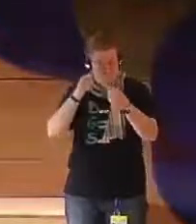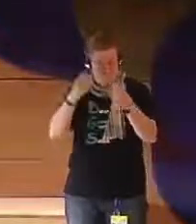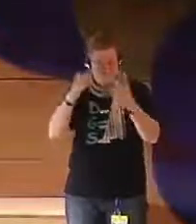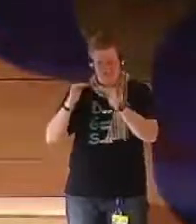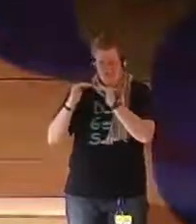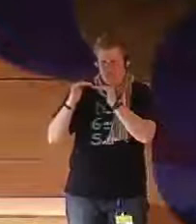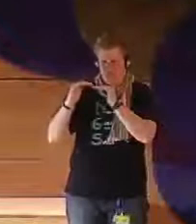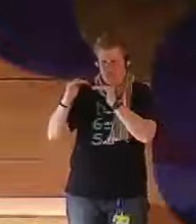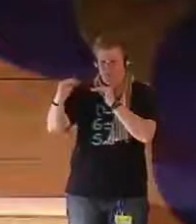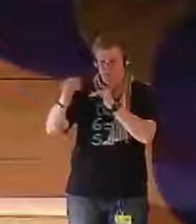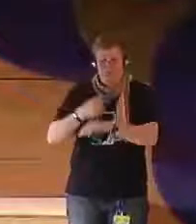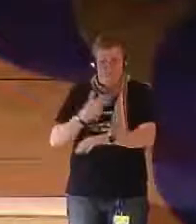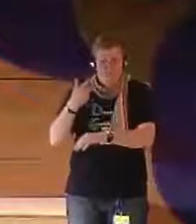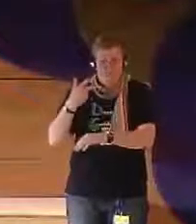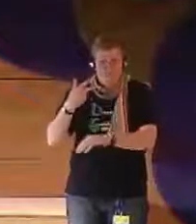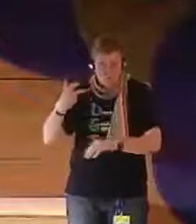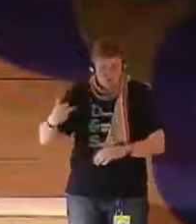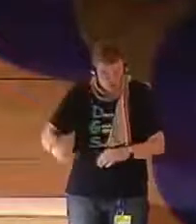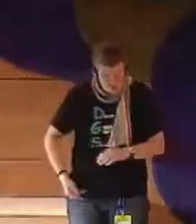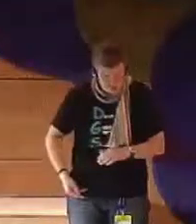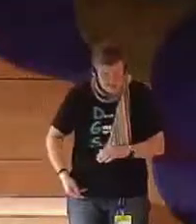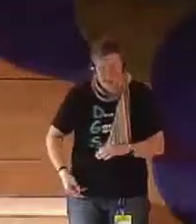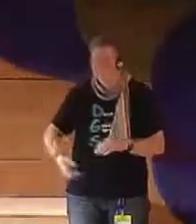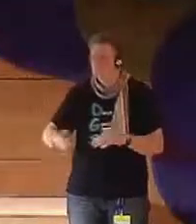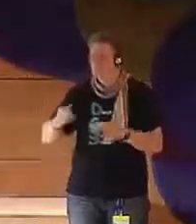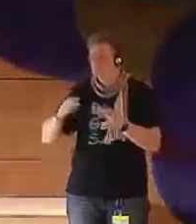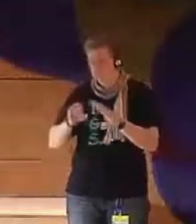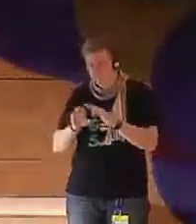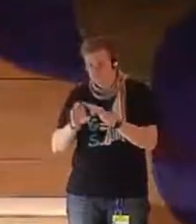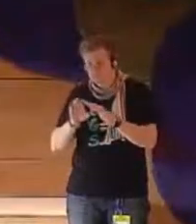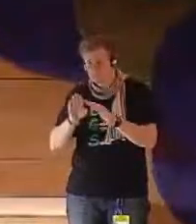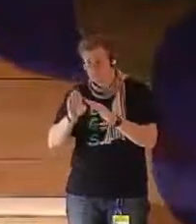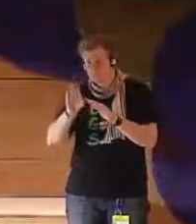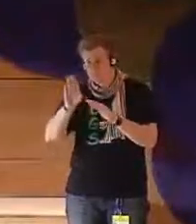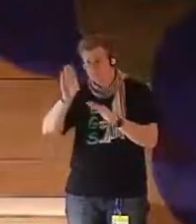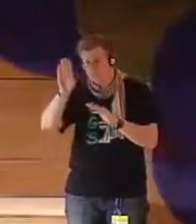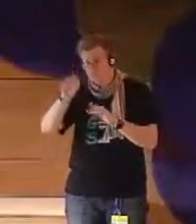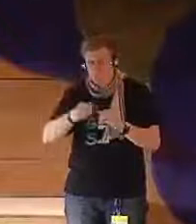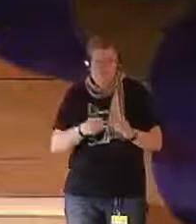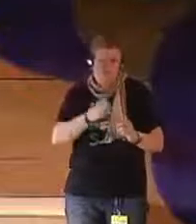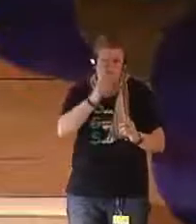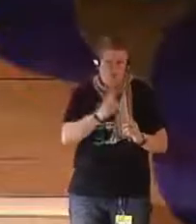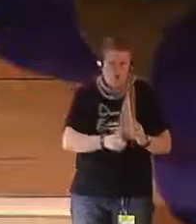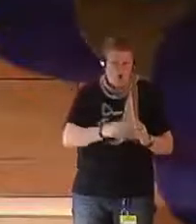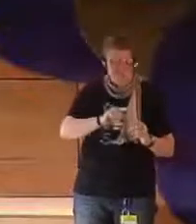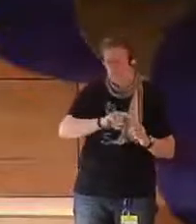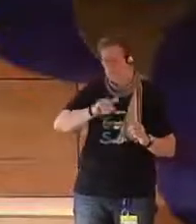from 200, so even when you've had it, goes from 200 to 1500. So you